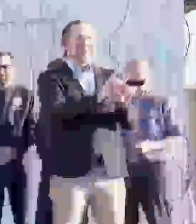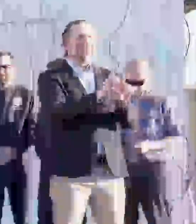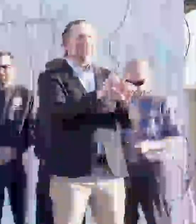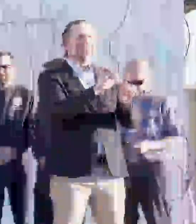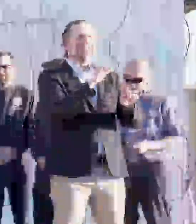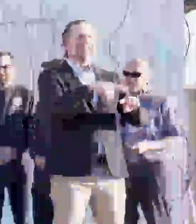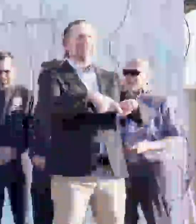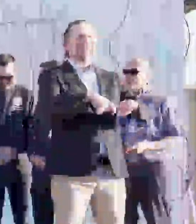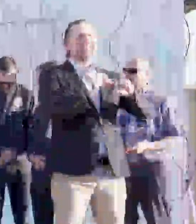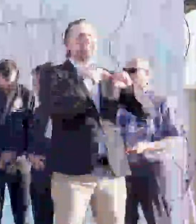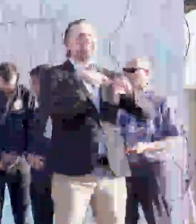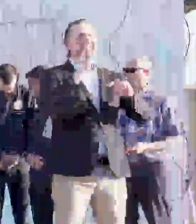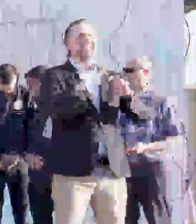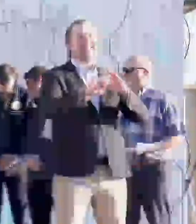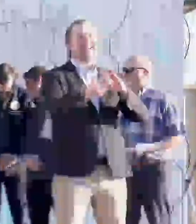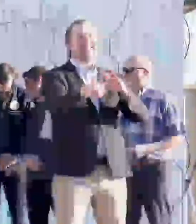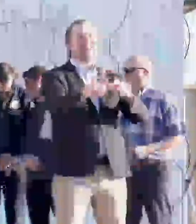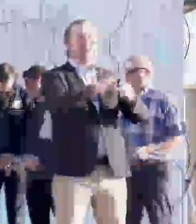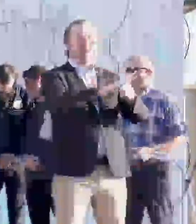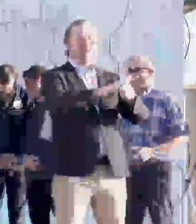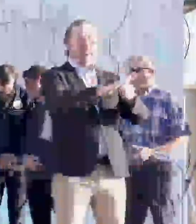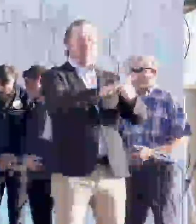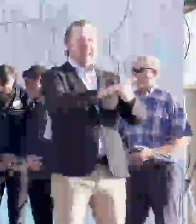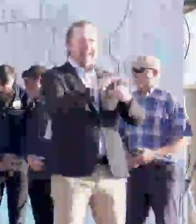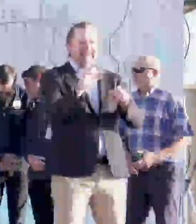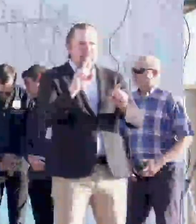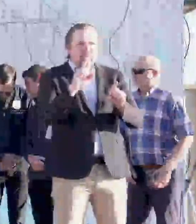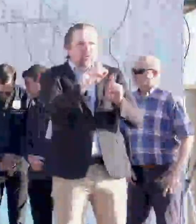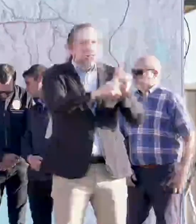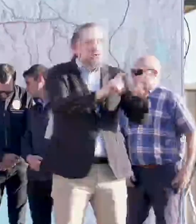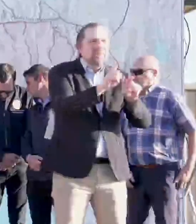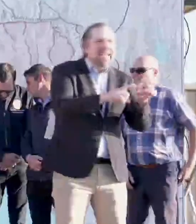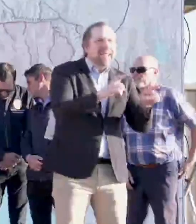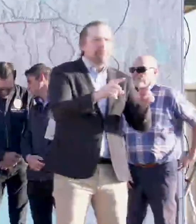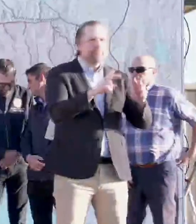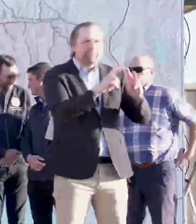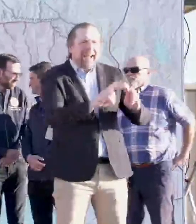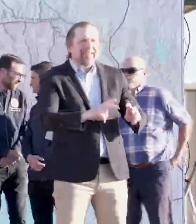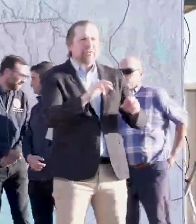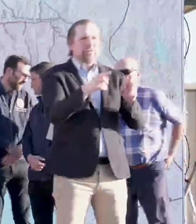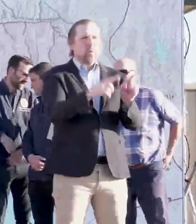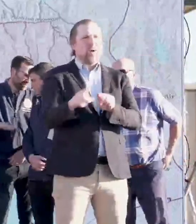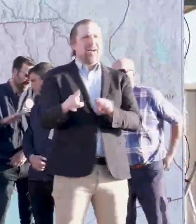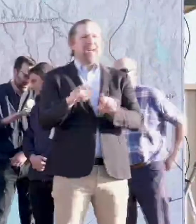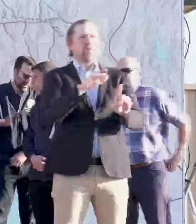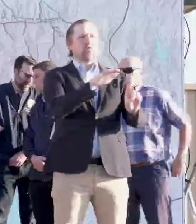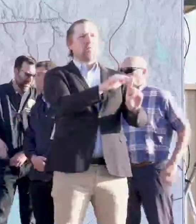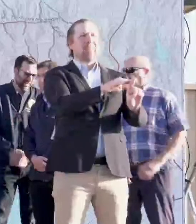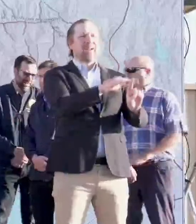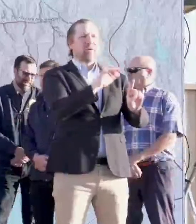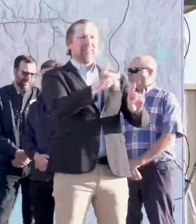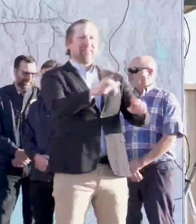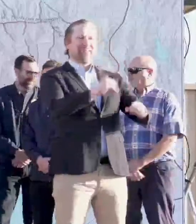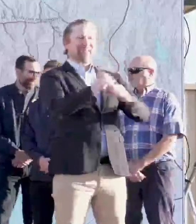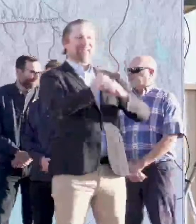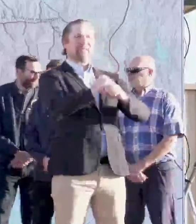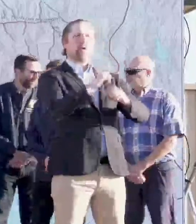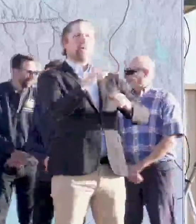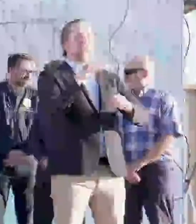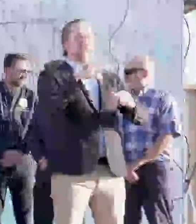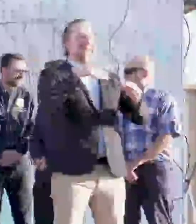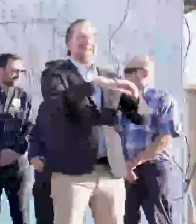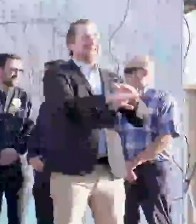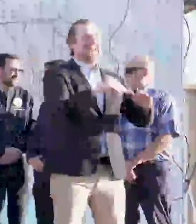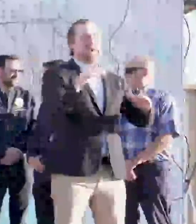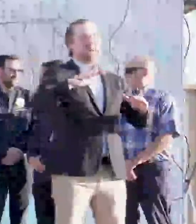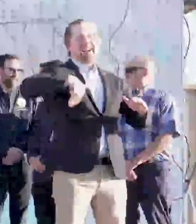in the evacuation areas. Survey and recovery operations are currently occurring, and as a reminder, they are securing that area to try to make it safe to return as